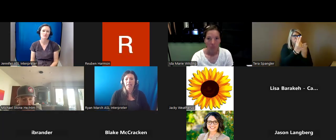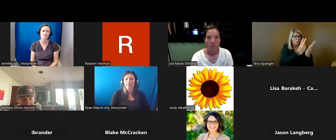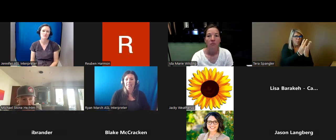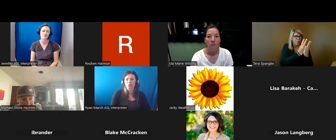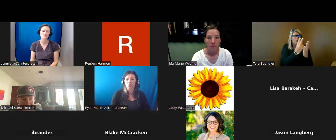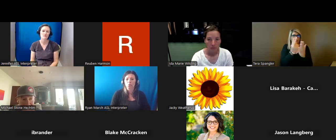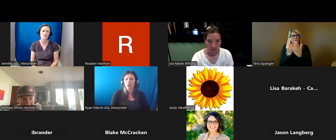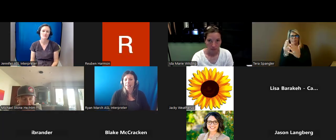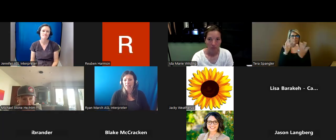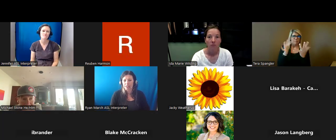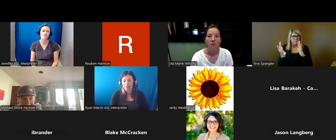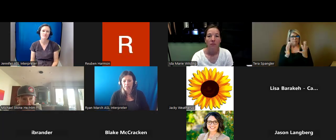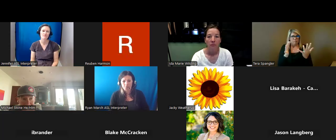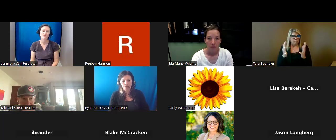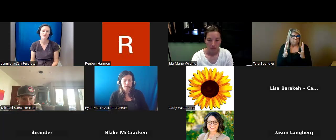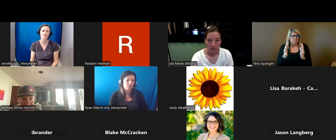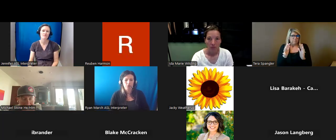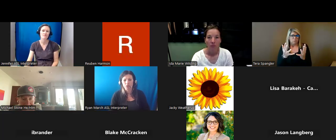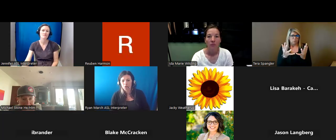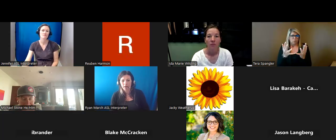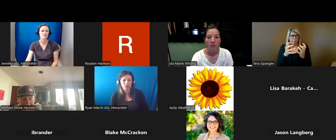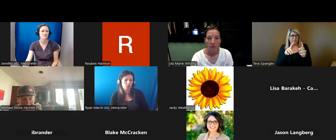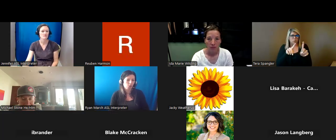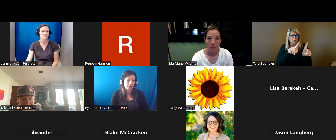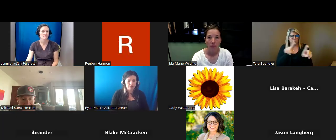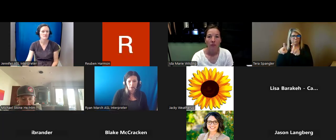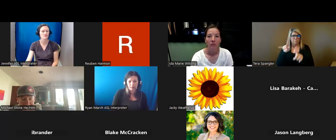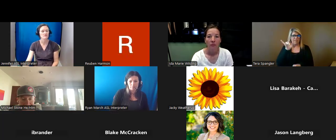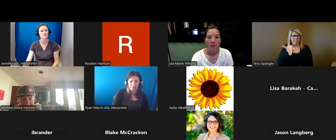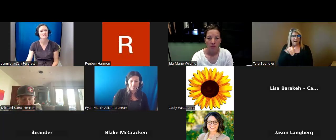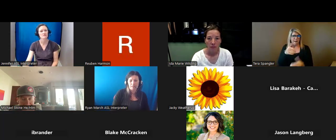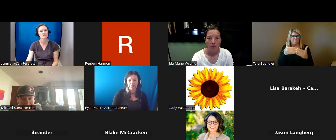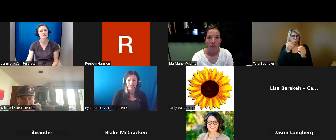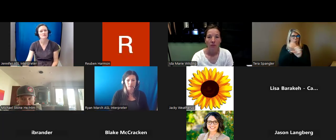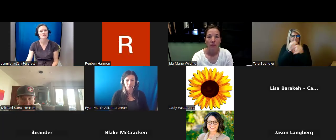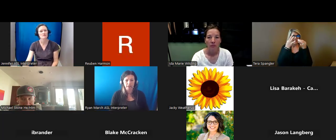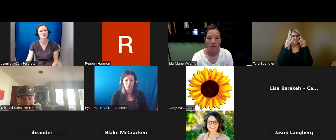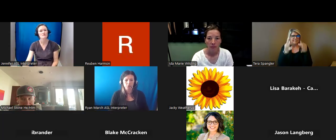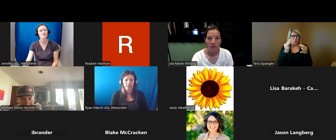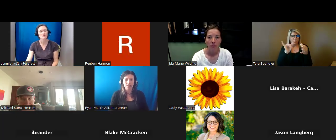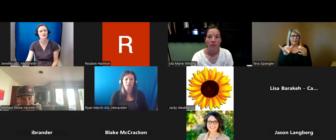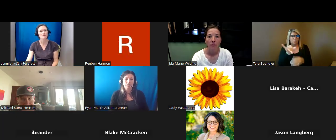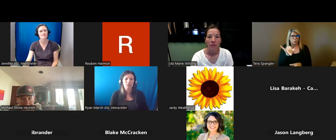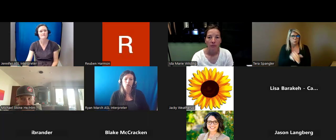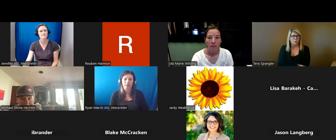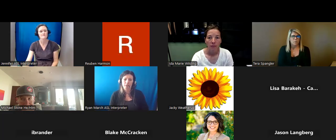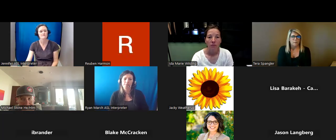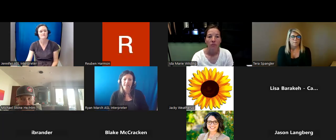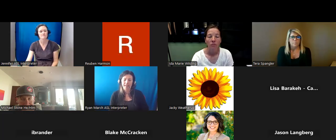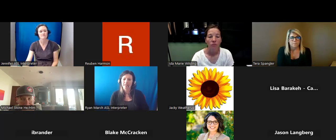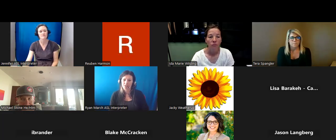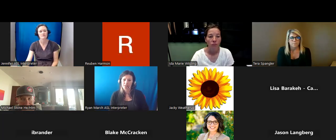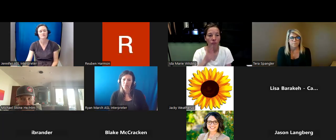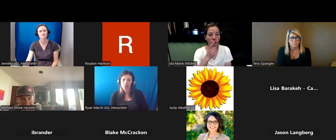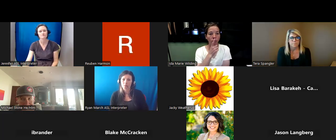our regularly scheduled work sessions? And do the 2 hours, one for one meeting, second hour for the other one. So we're able to make